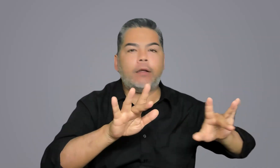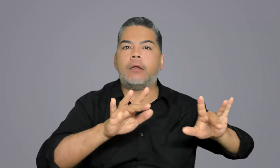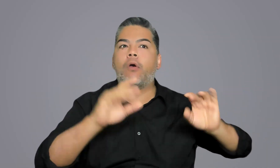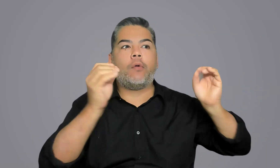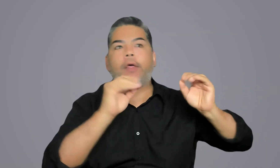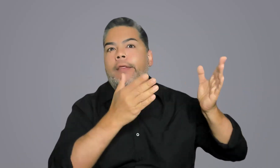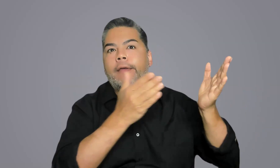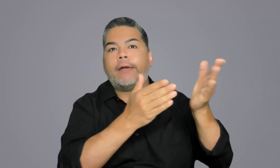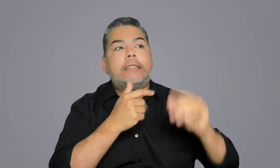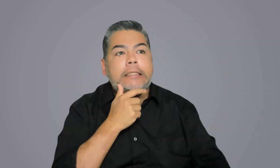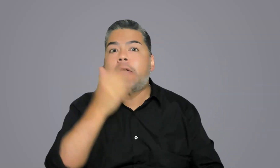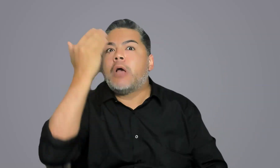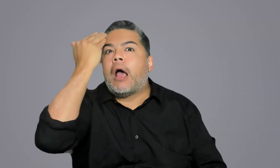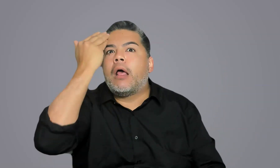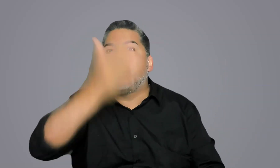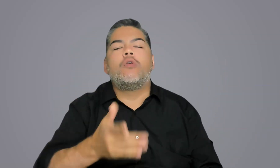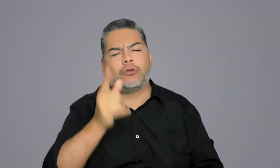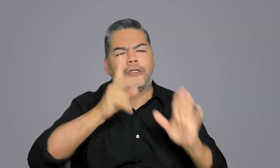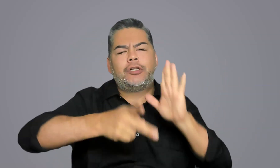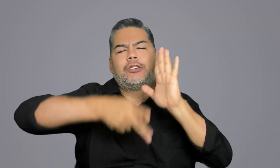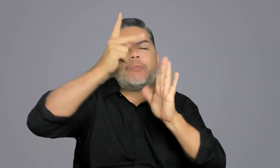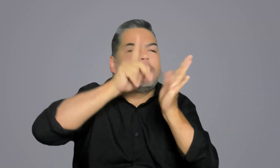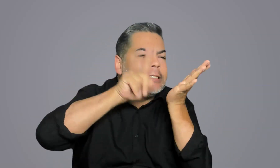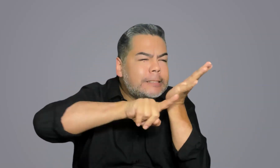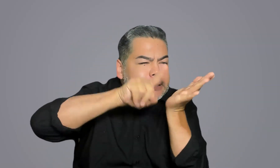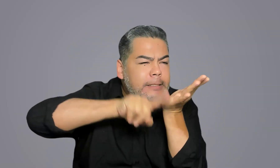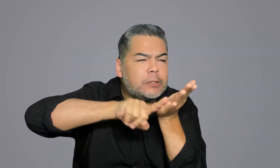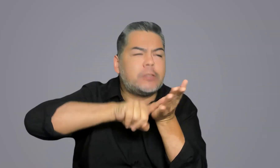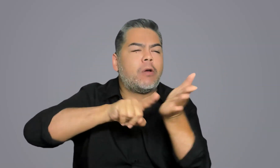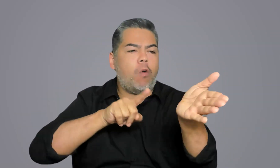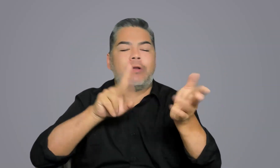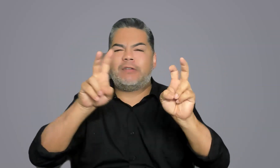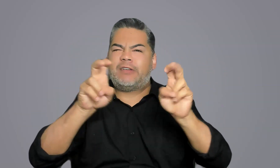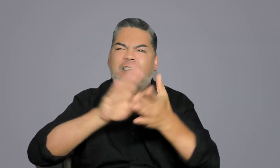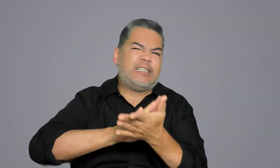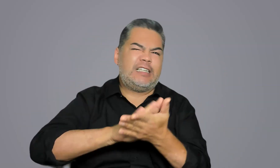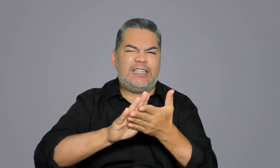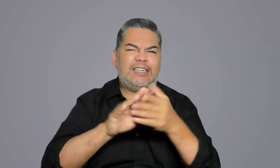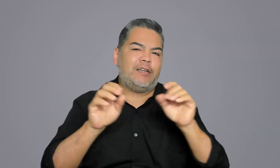realise. So just have a double check and make sure it is as clean as possible.